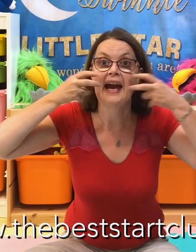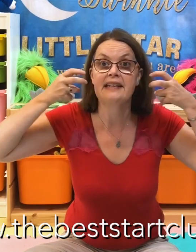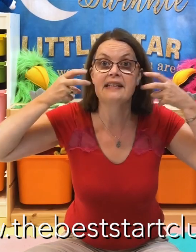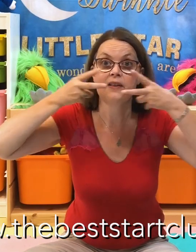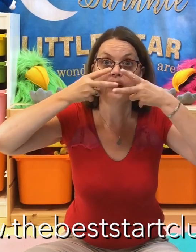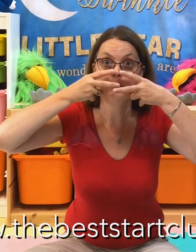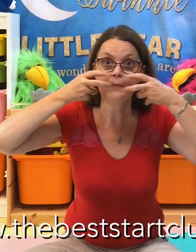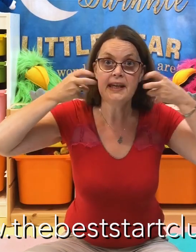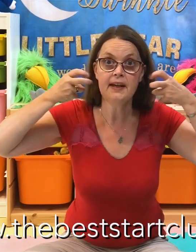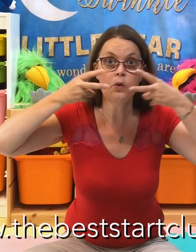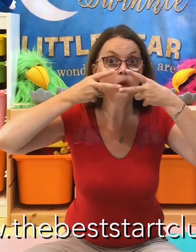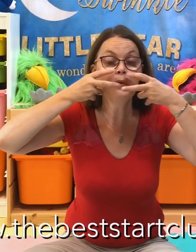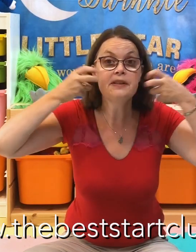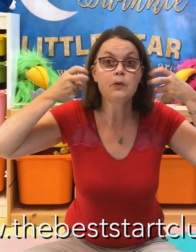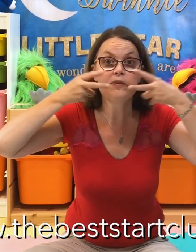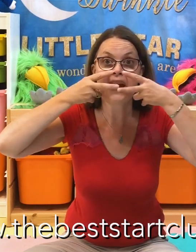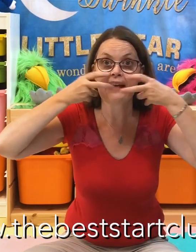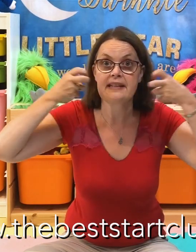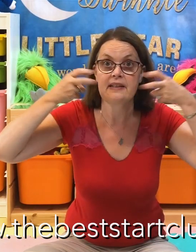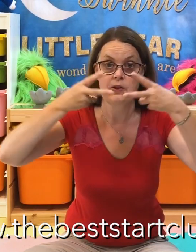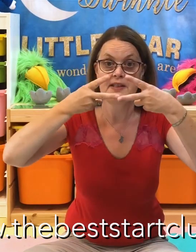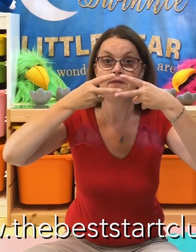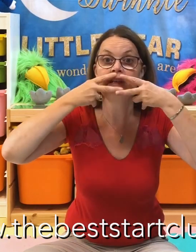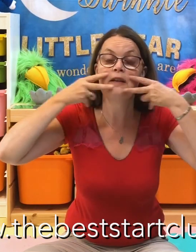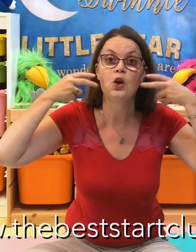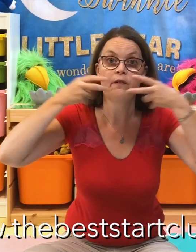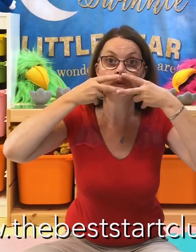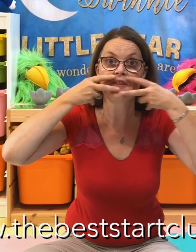cat, meow. So we've cat, so that's the V for the whiskers.